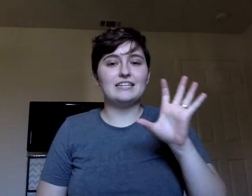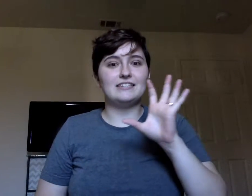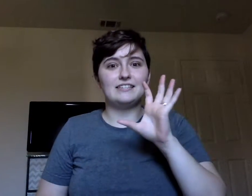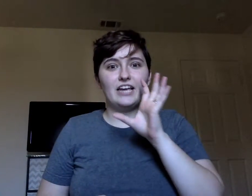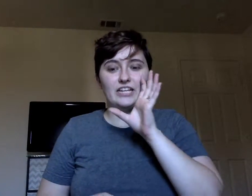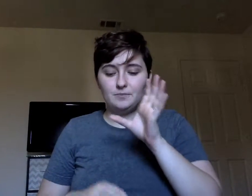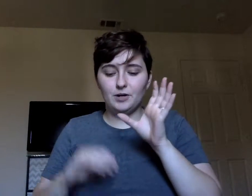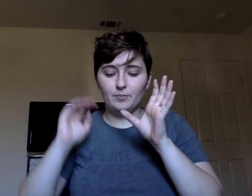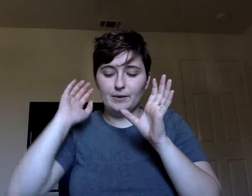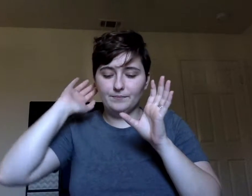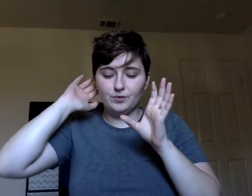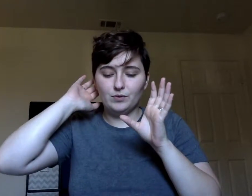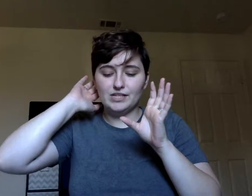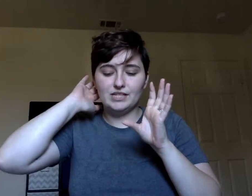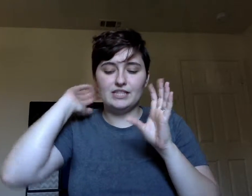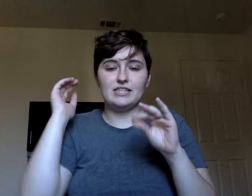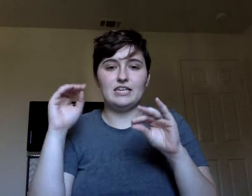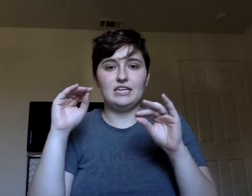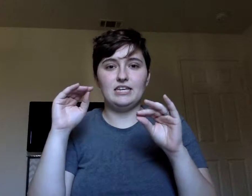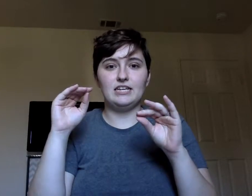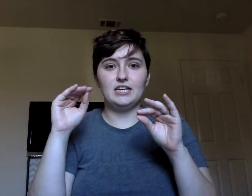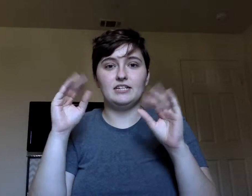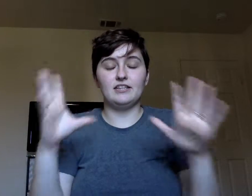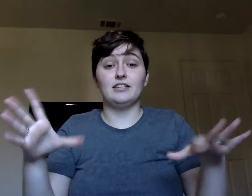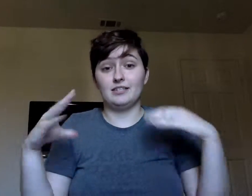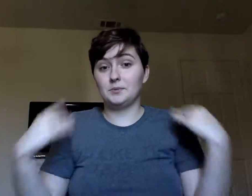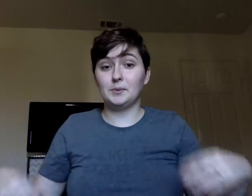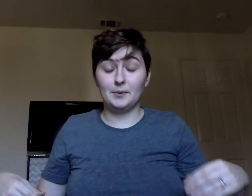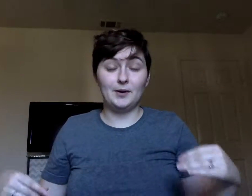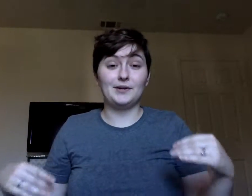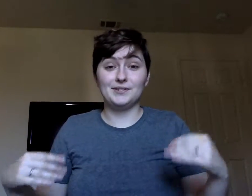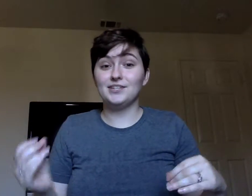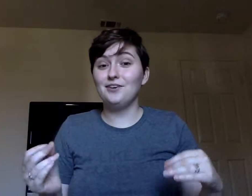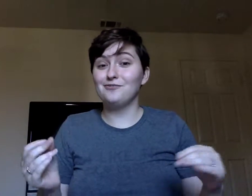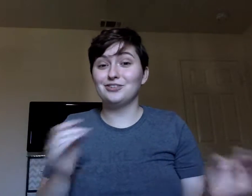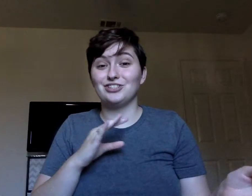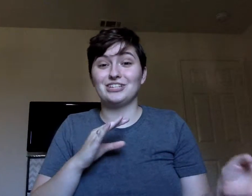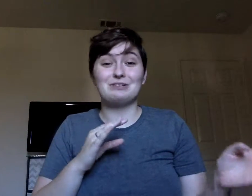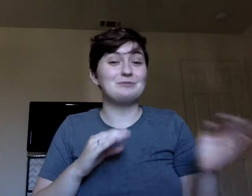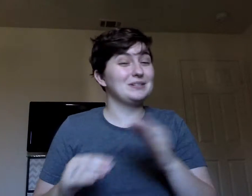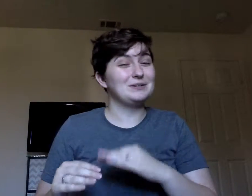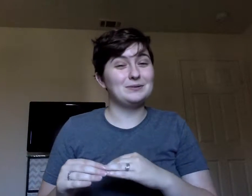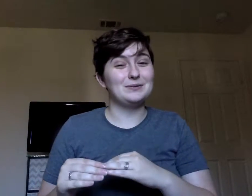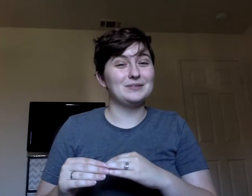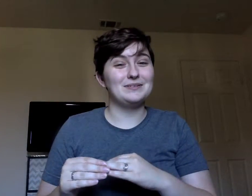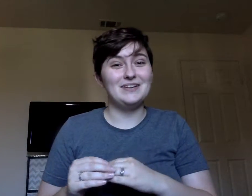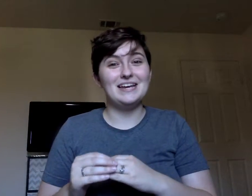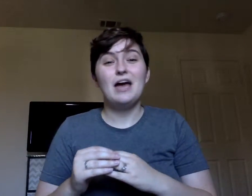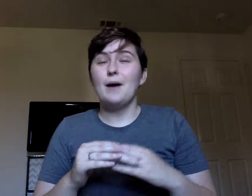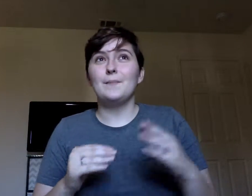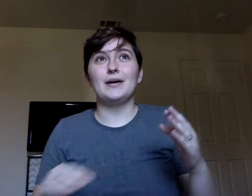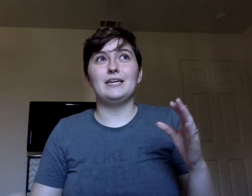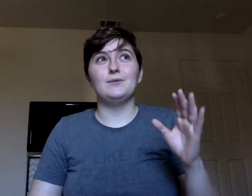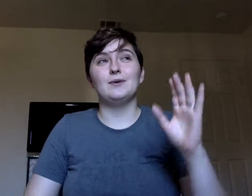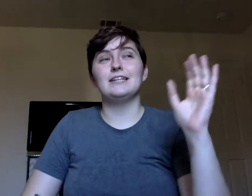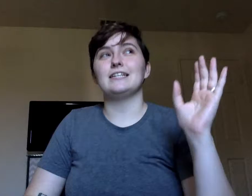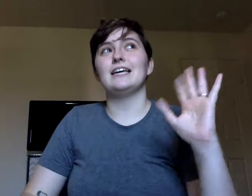his experiment was he did this experiment on himself, which is like really cool to me. But he went